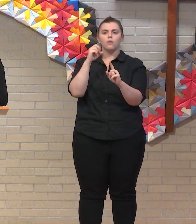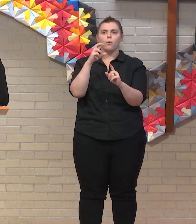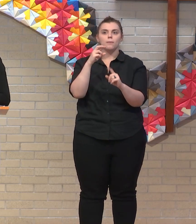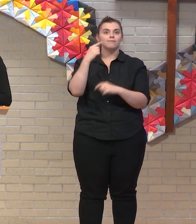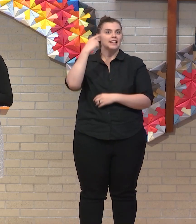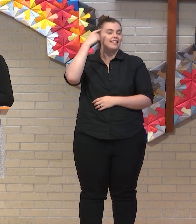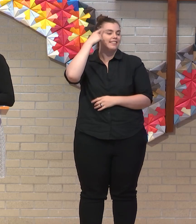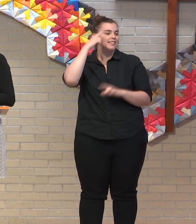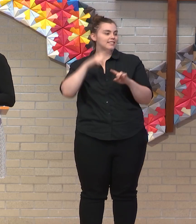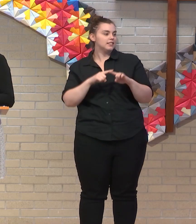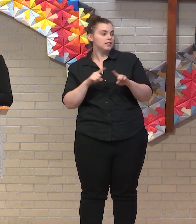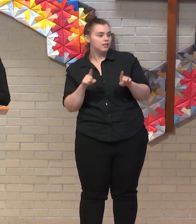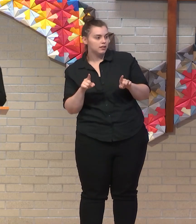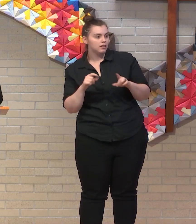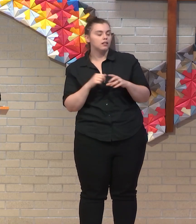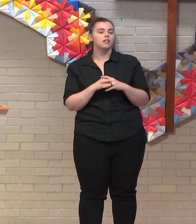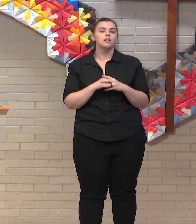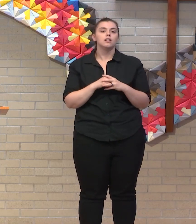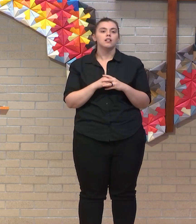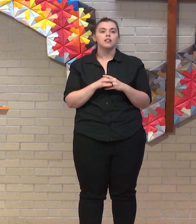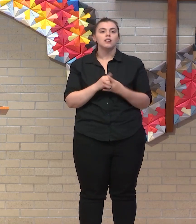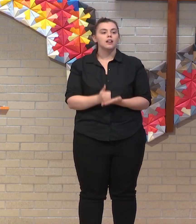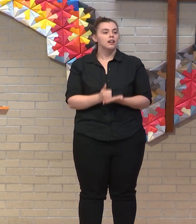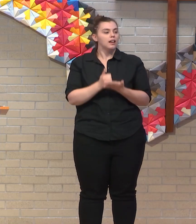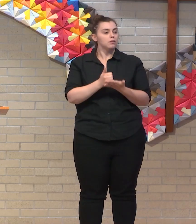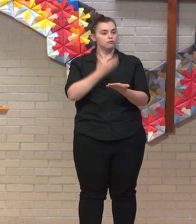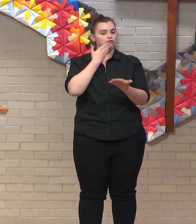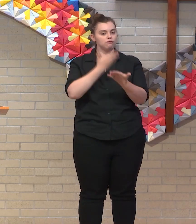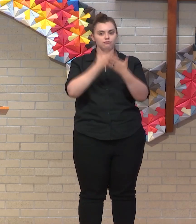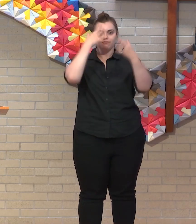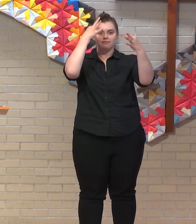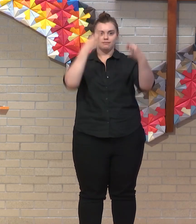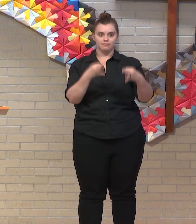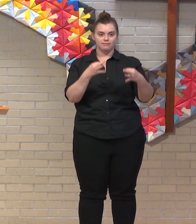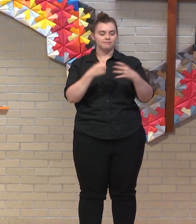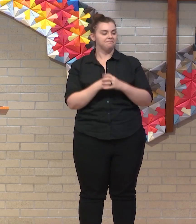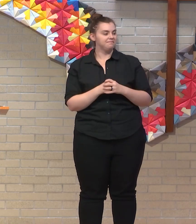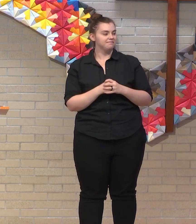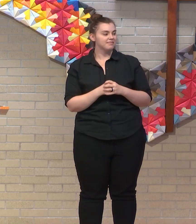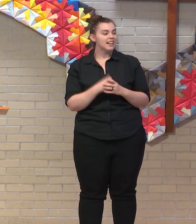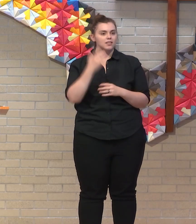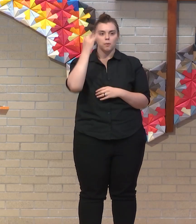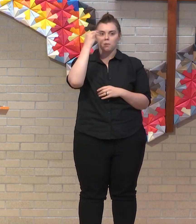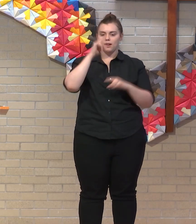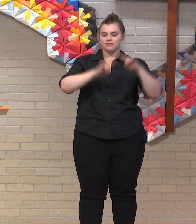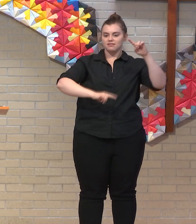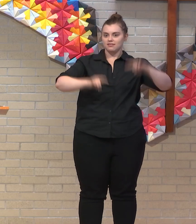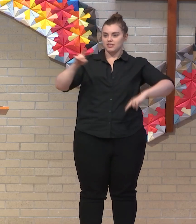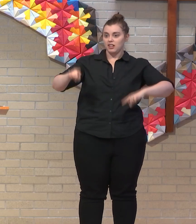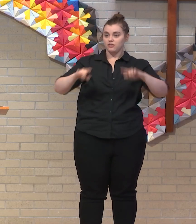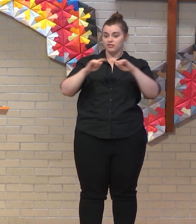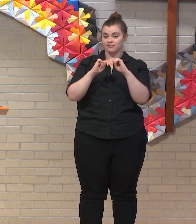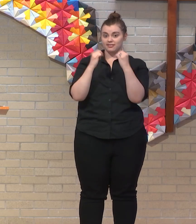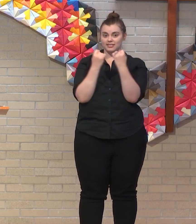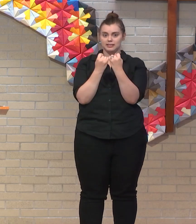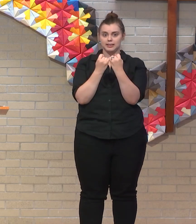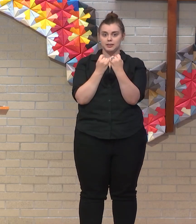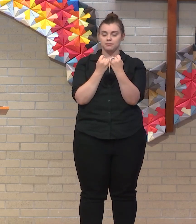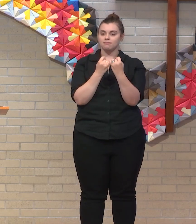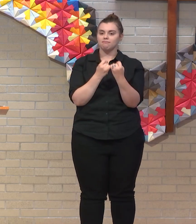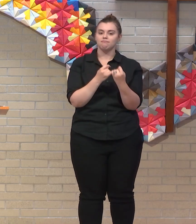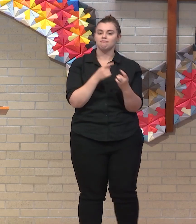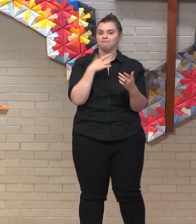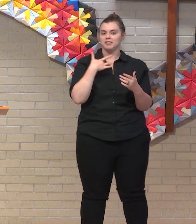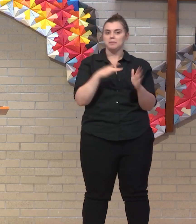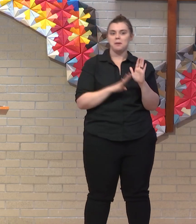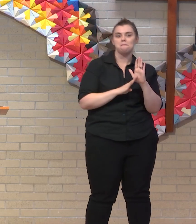think otherwise, is also the basis of good decision making, and it is why diverse teams outperform